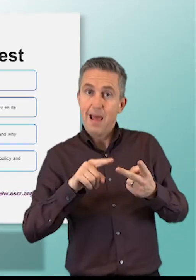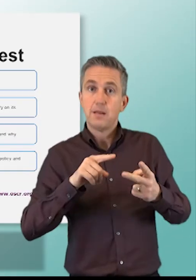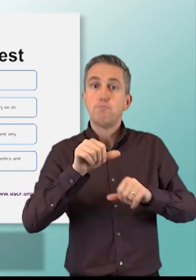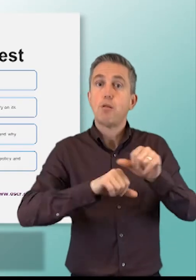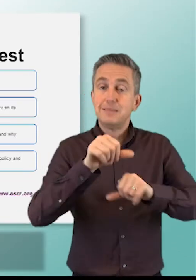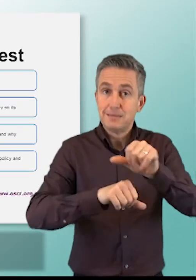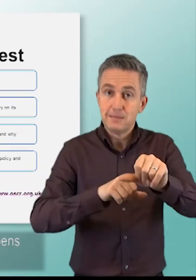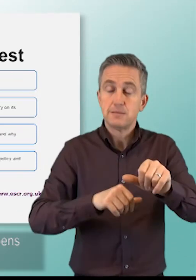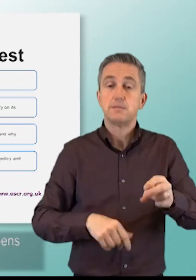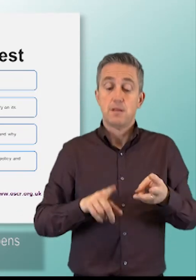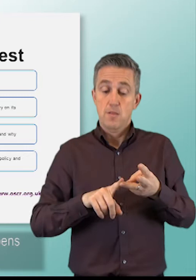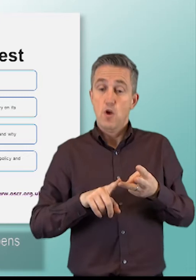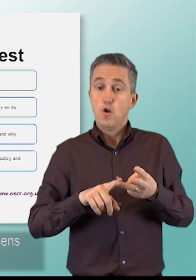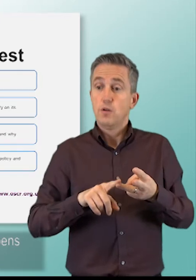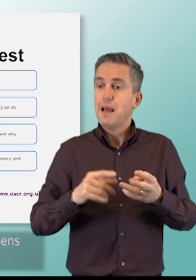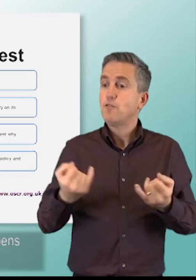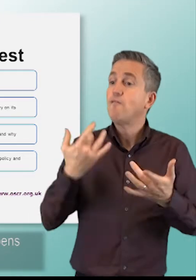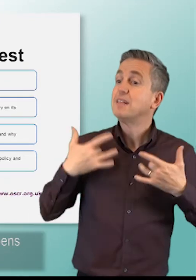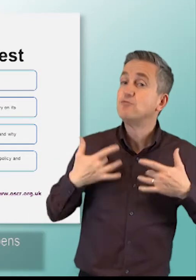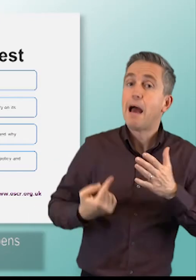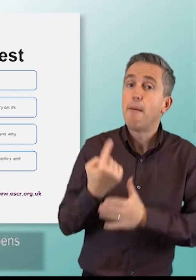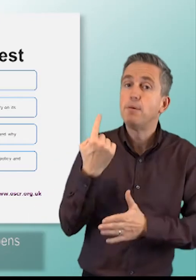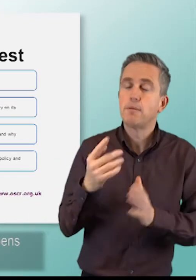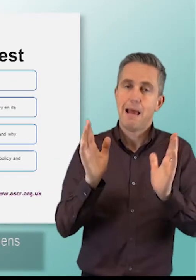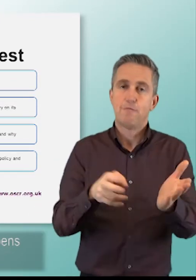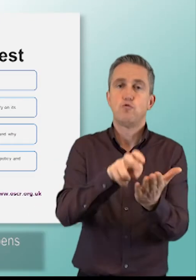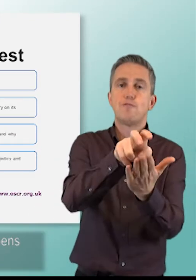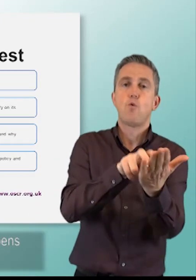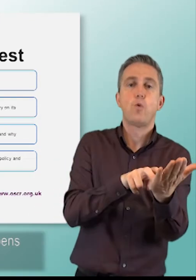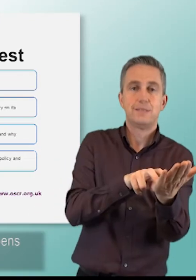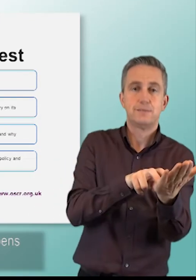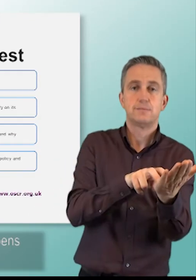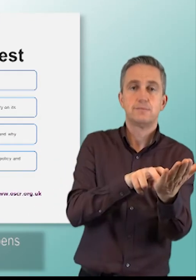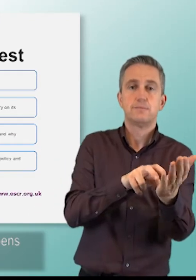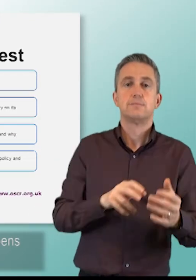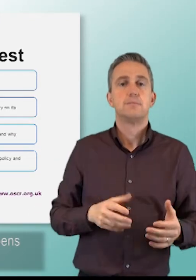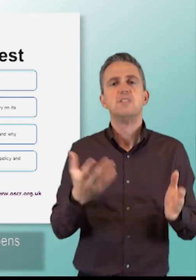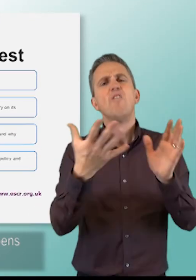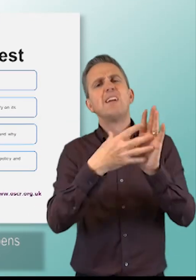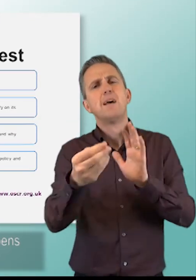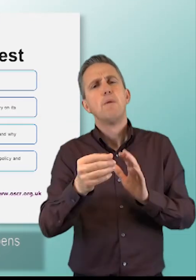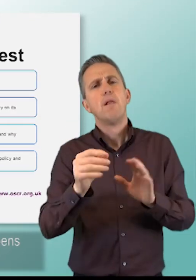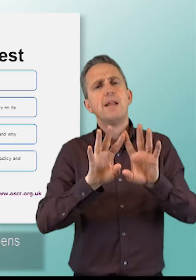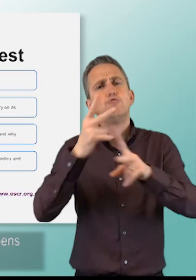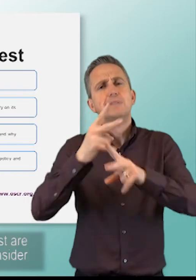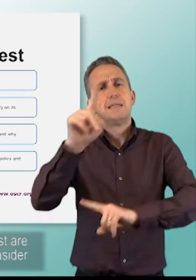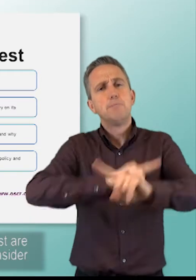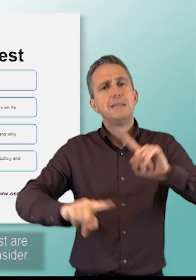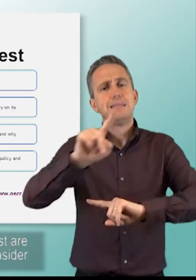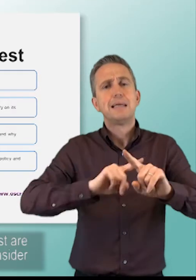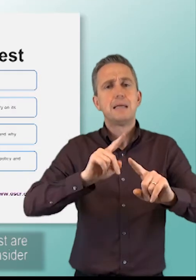so. Third, record. Keep a record of what actually happens. Even when you're having a trustee meeting, for